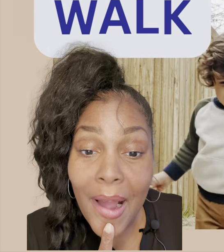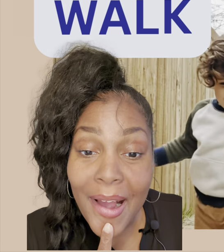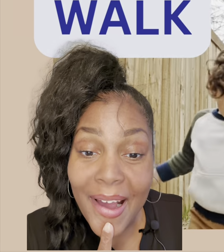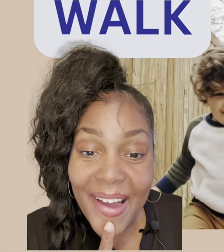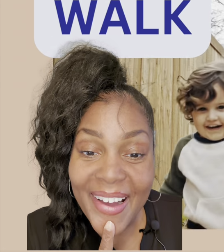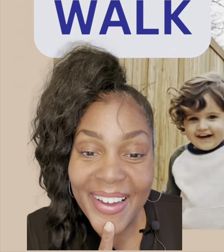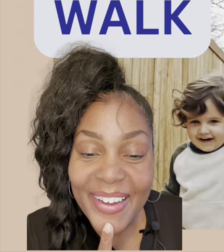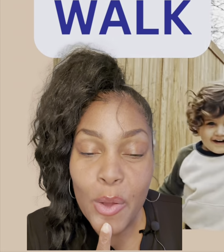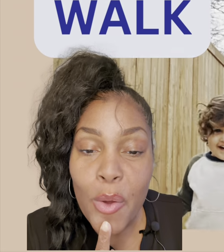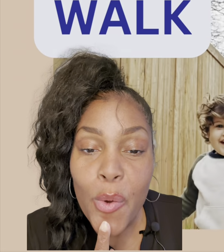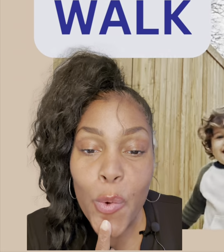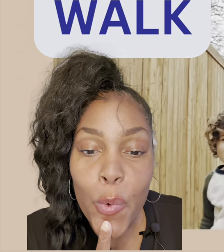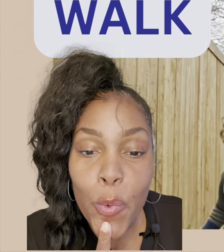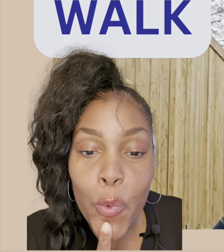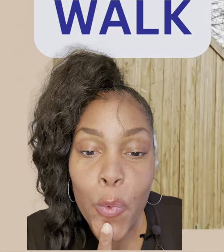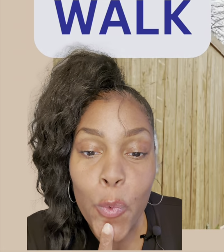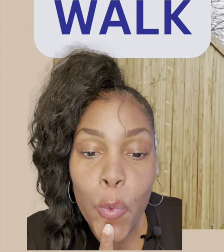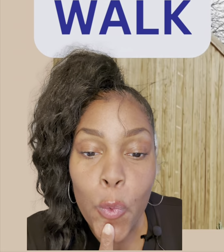Walk.